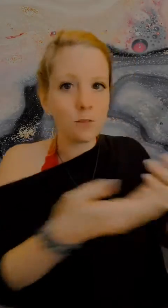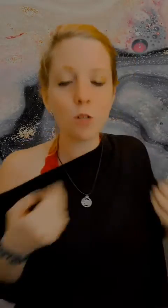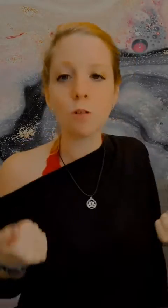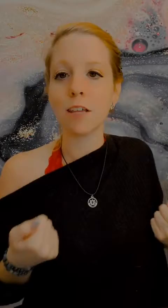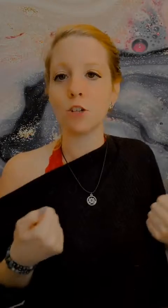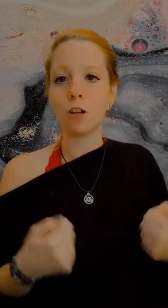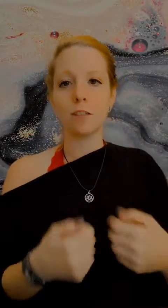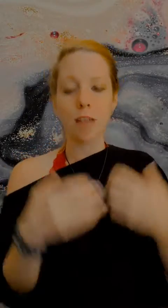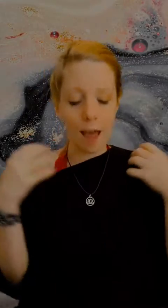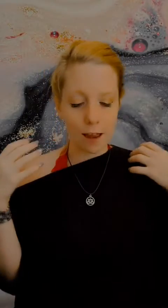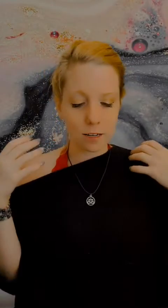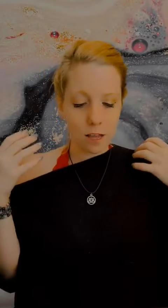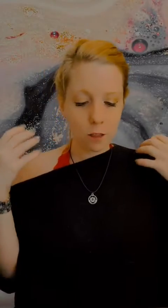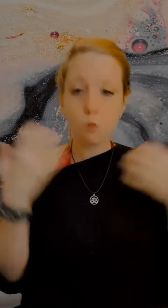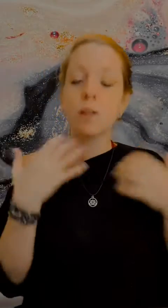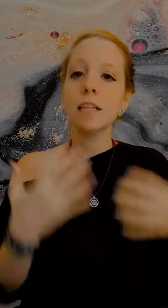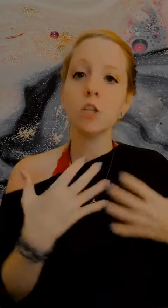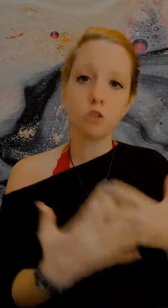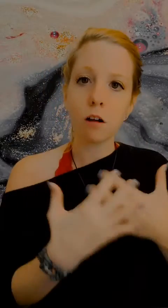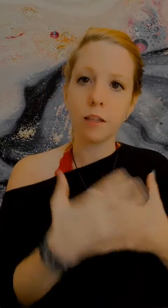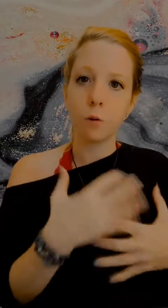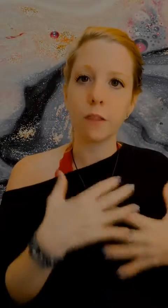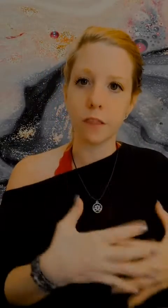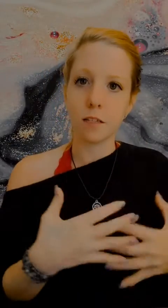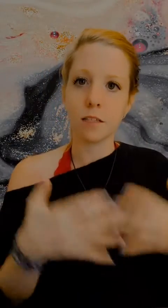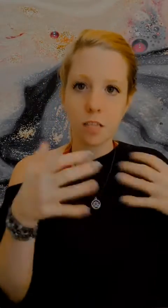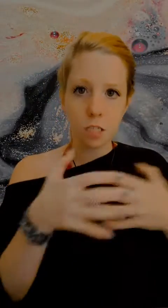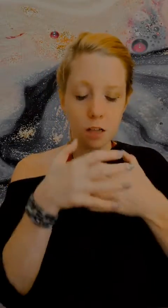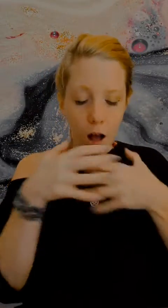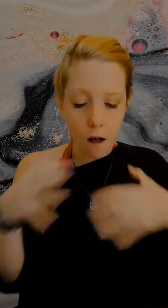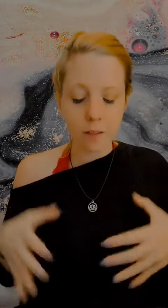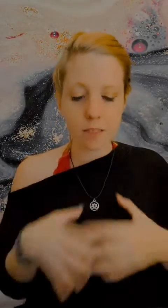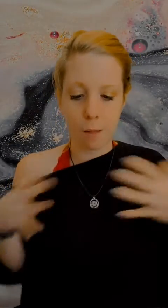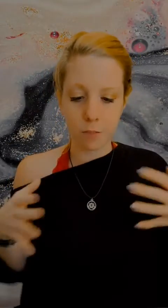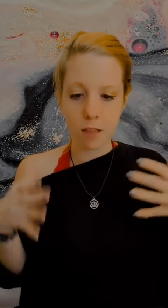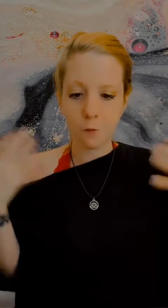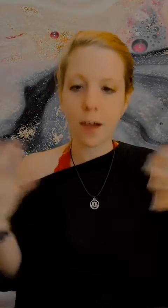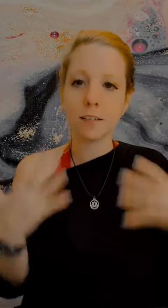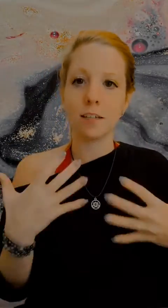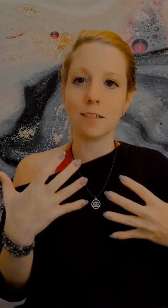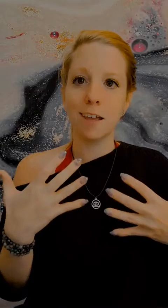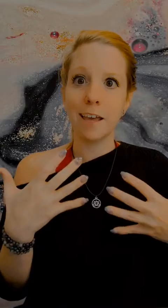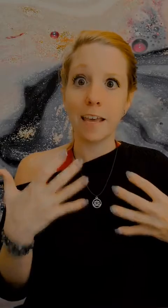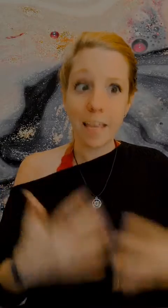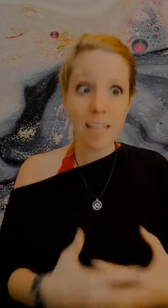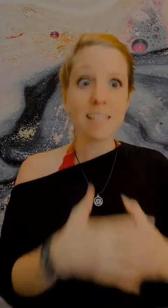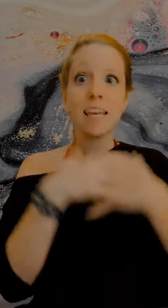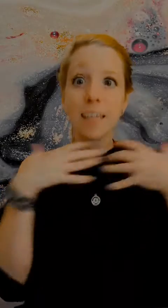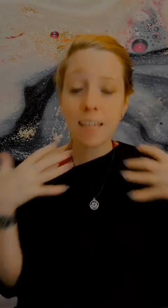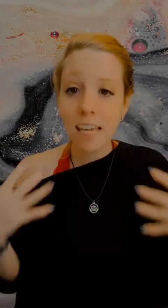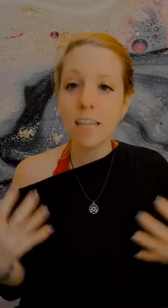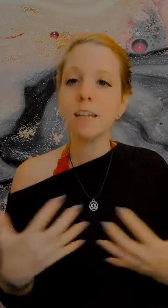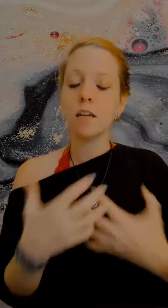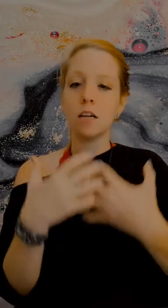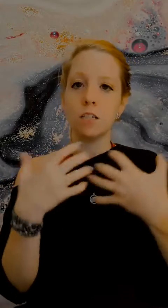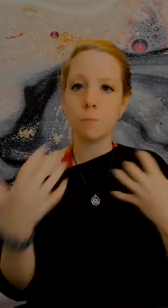individual sessions, and they're really struggling with this concept. And the fact is, it is a heated debate.